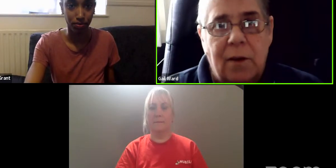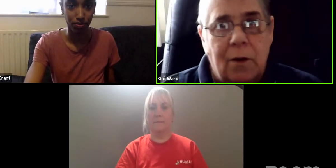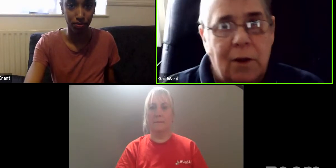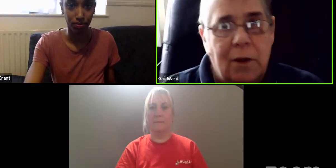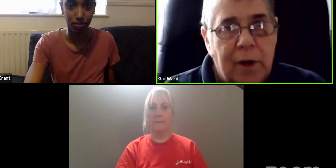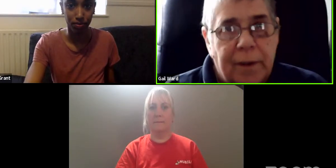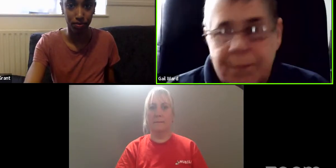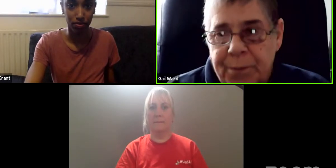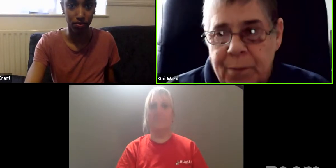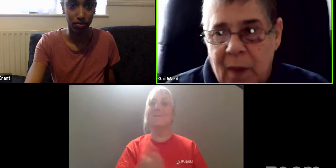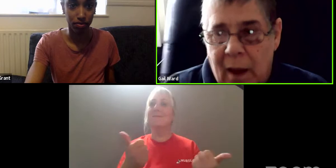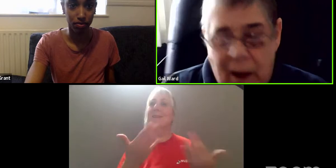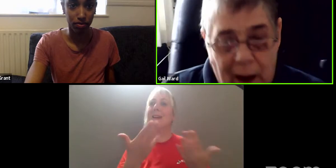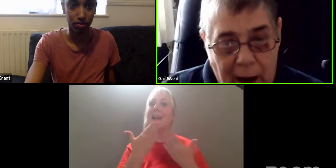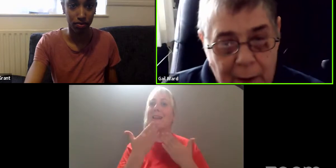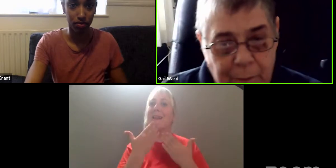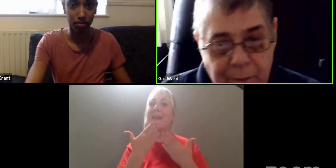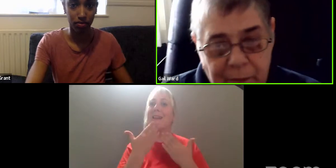Thank you, Latoya.